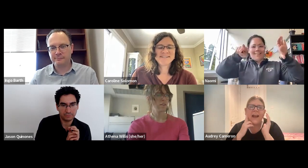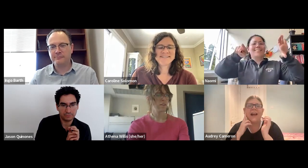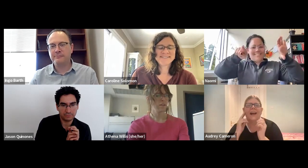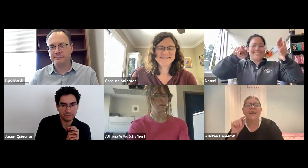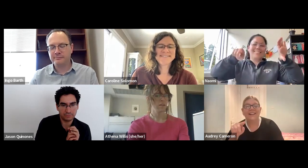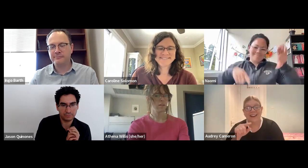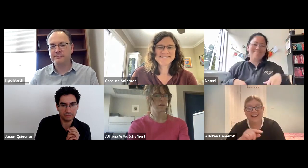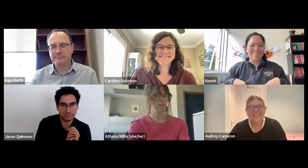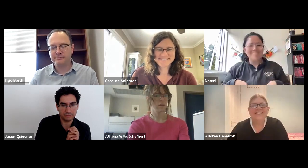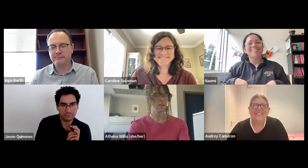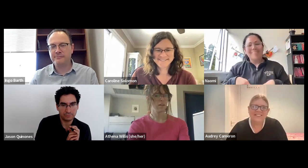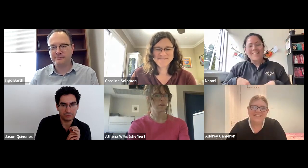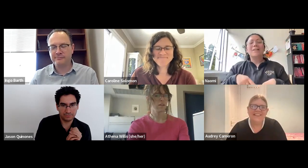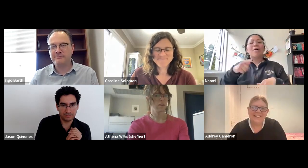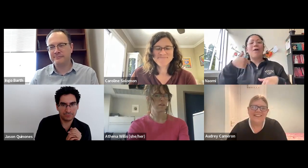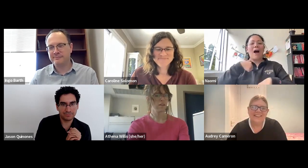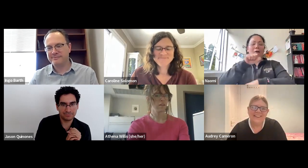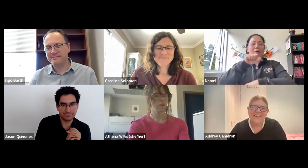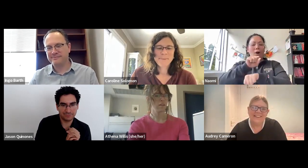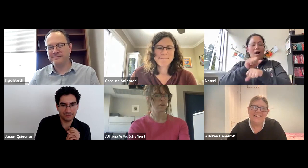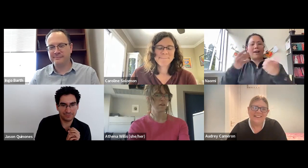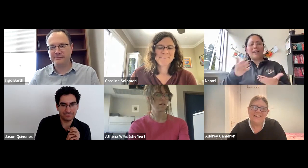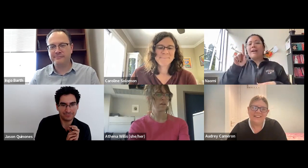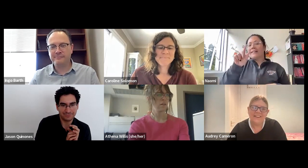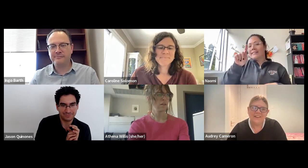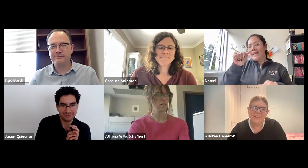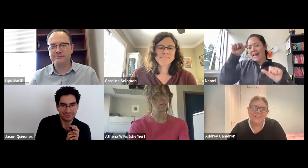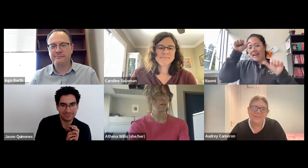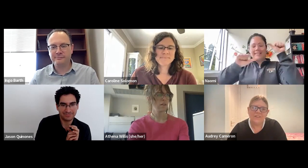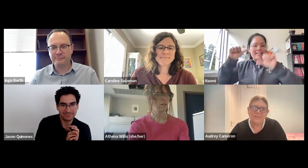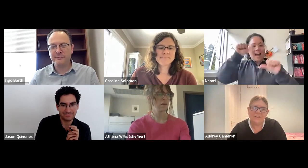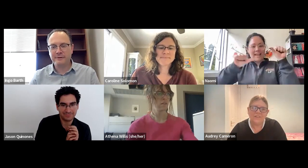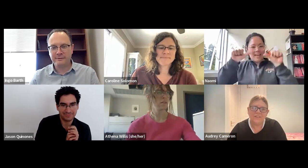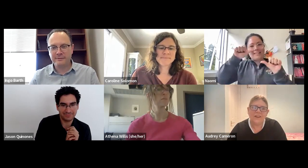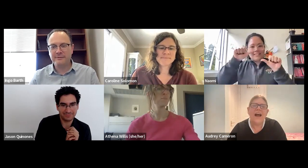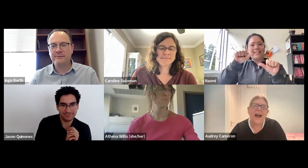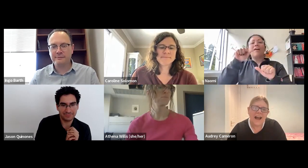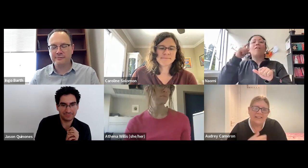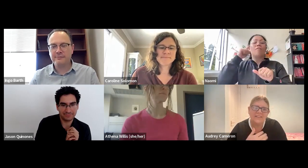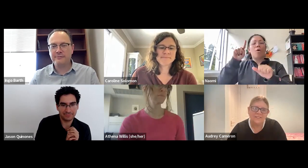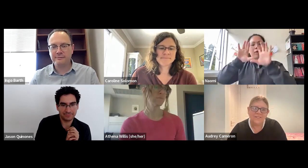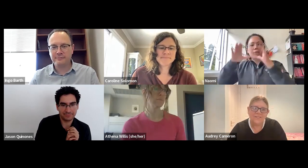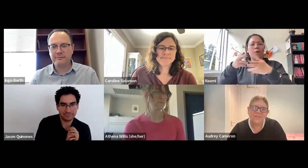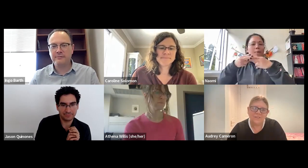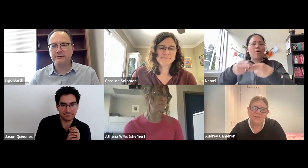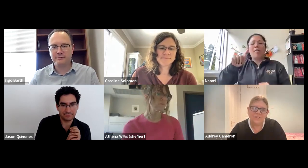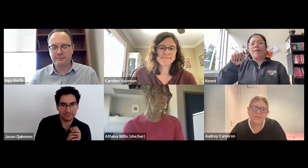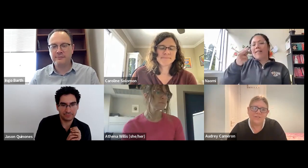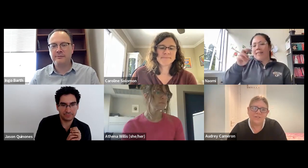Pepperdine University. Excuse me. My apologies. Oh. I am a data scientist